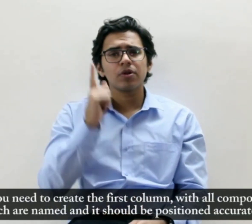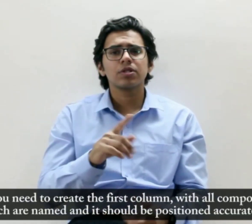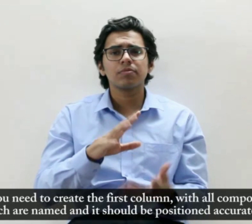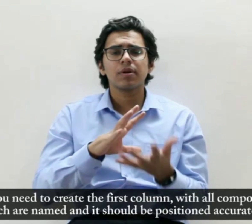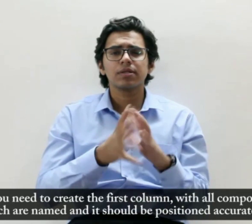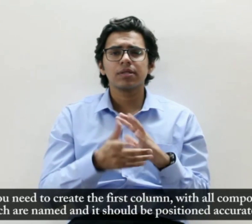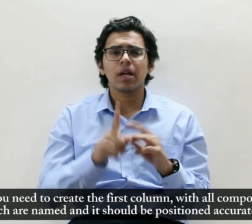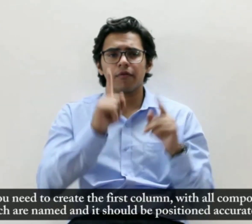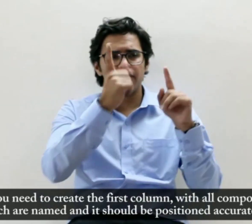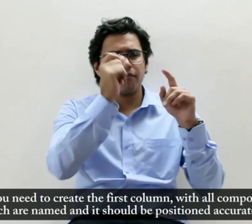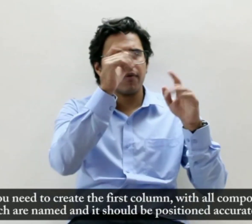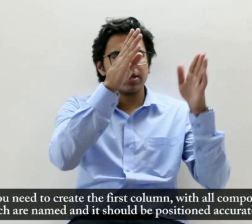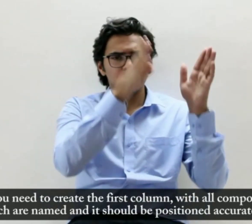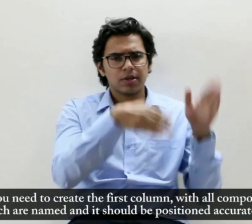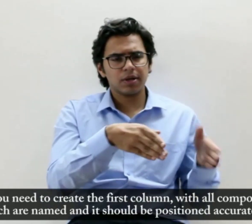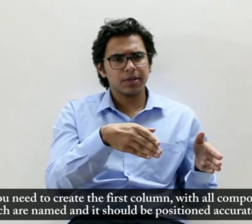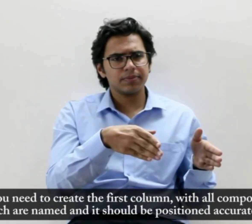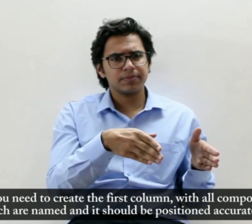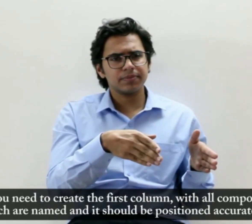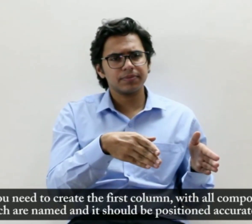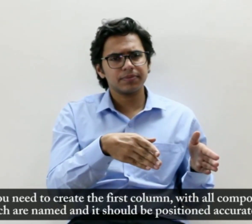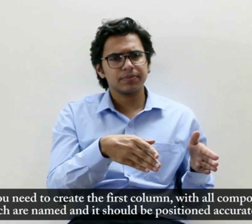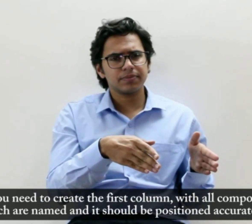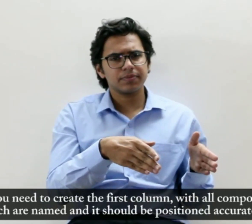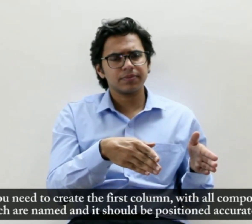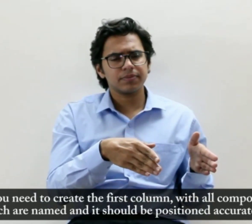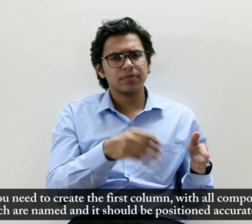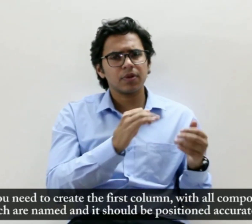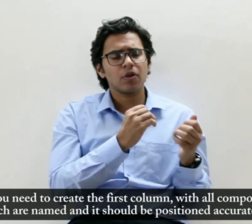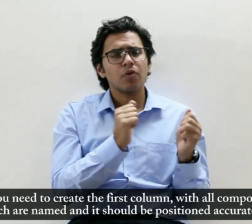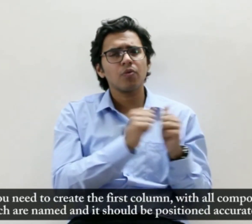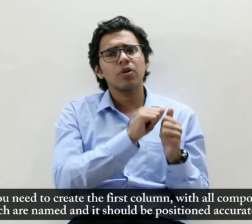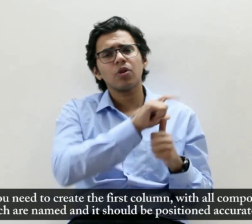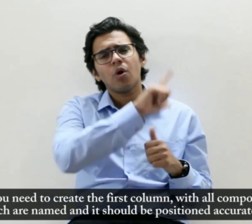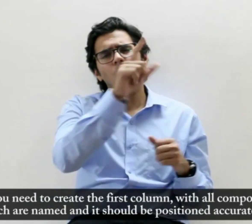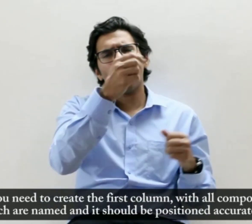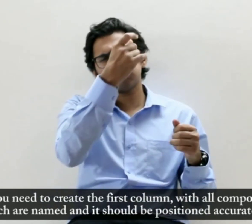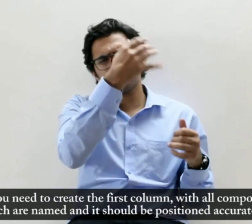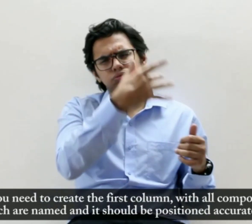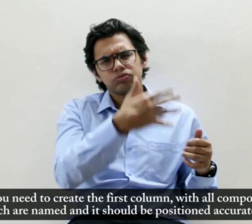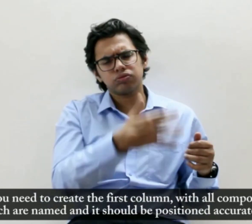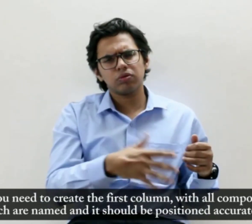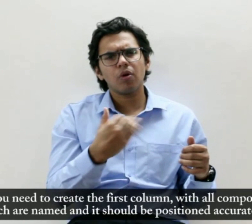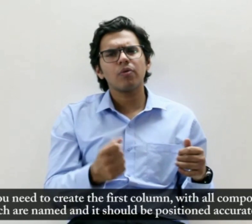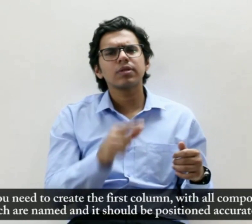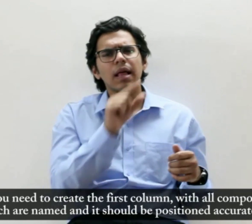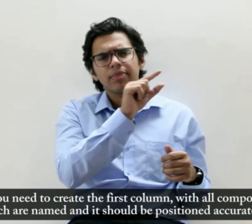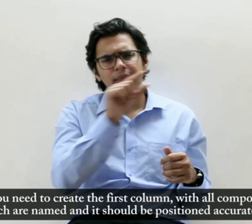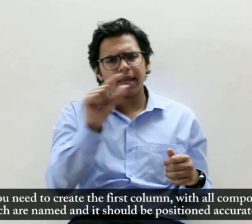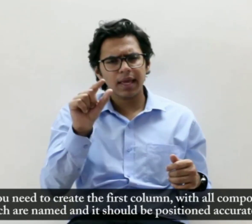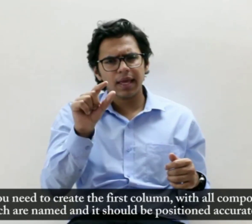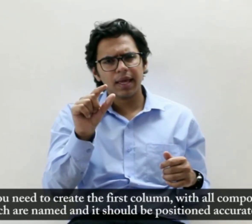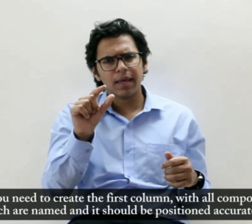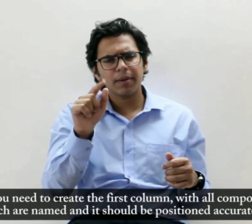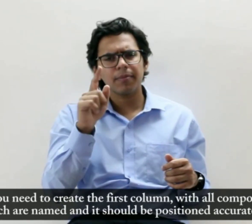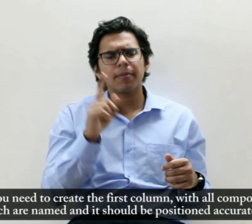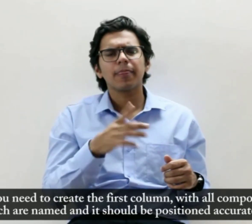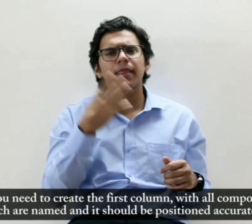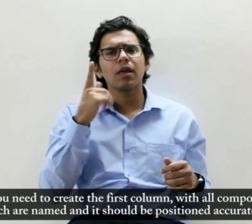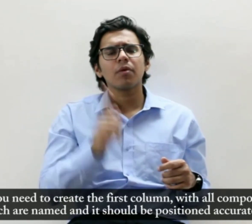First, you need to create the first column with all components which are named, and it should